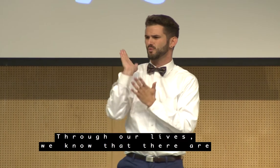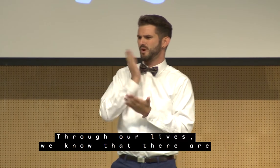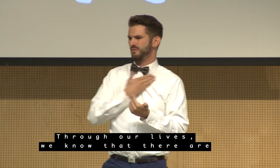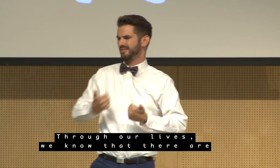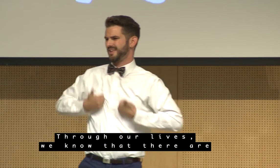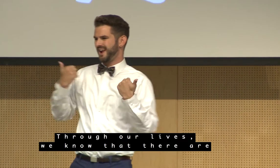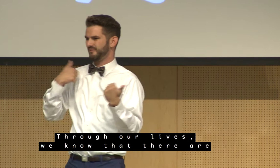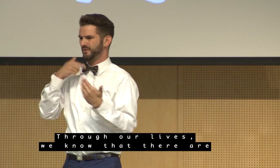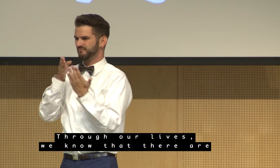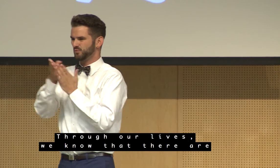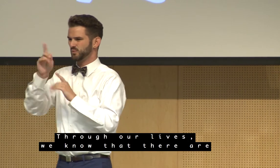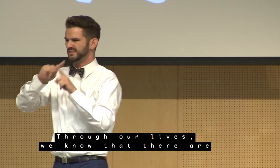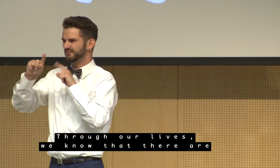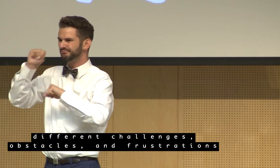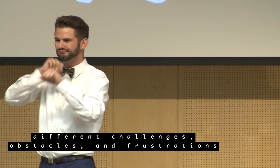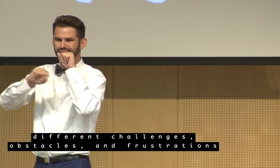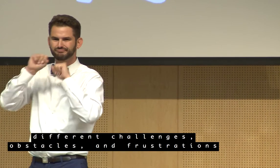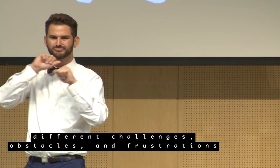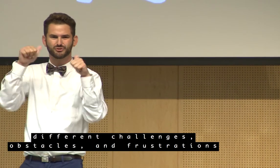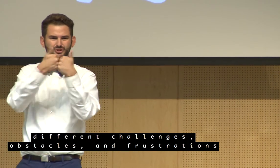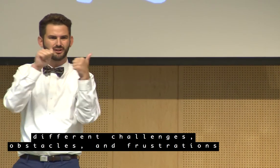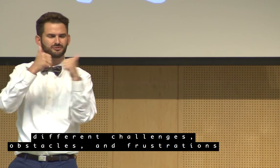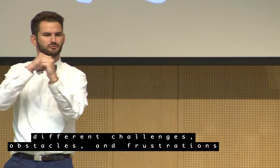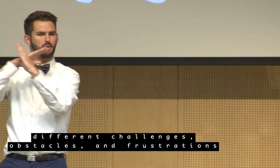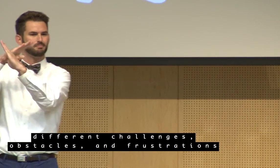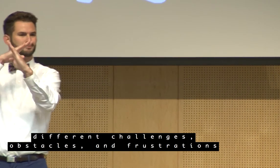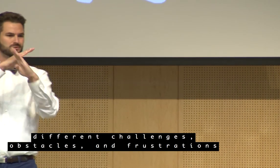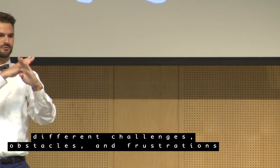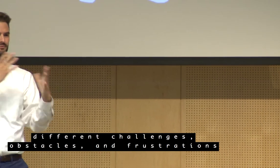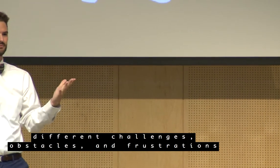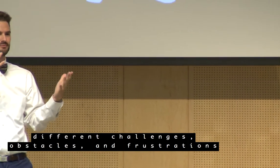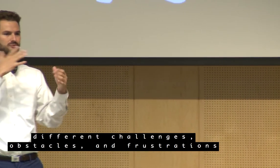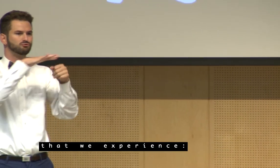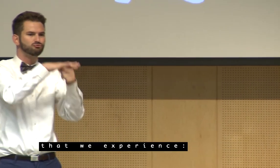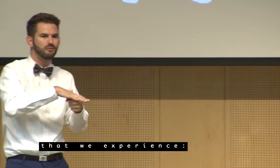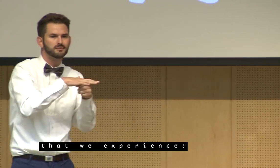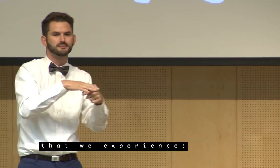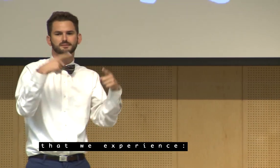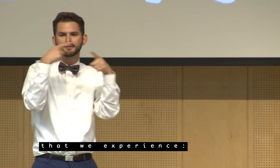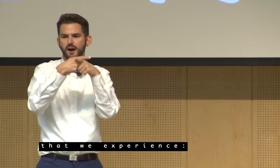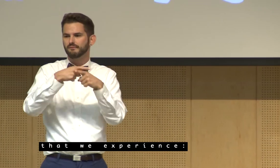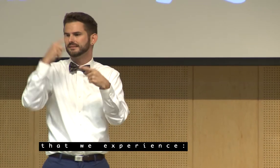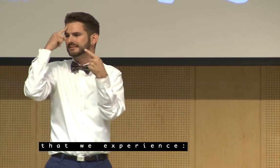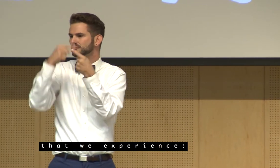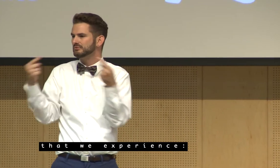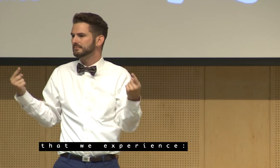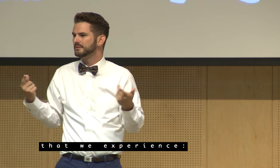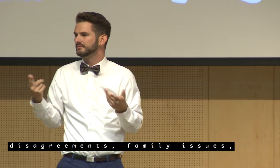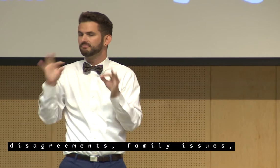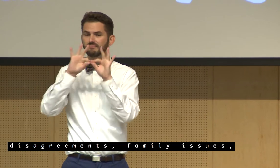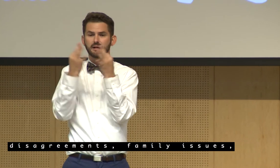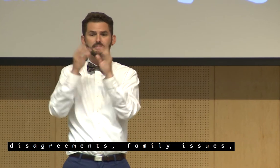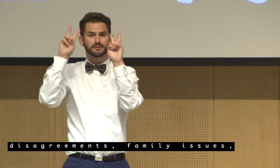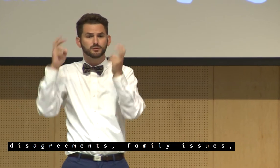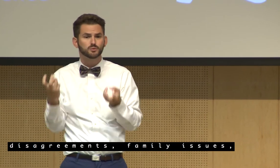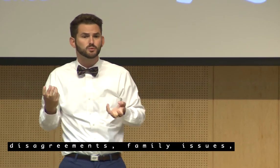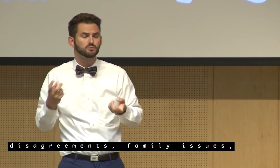Through our lives, we know that there are different challenges, obstacles, and frustrations that we experience. Disagreements, family